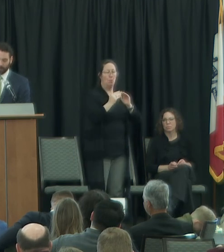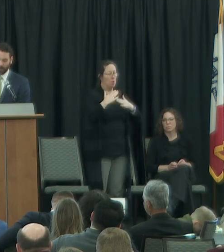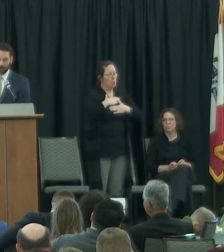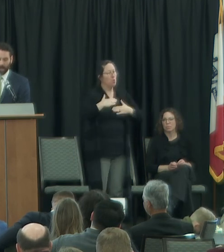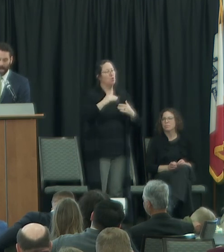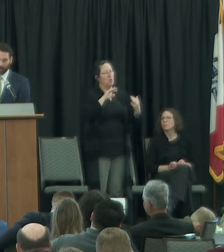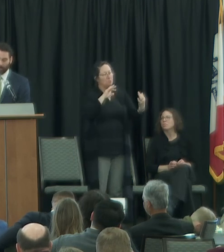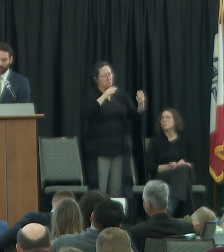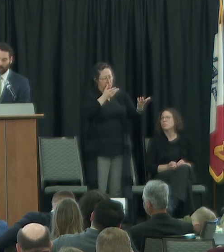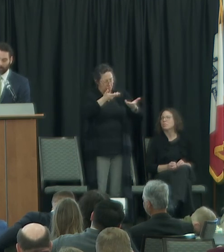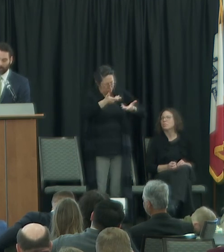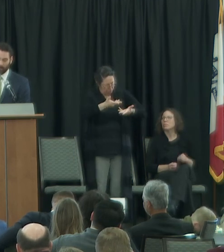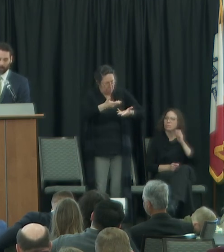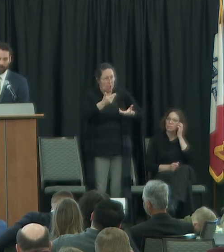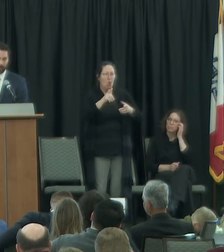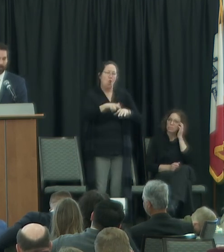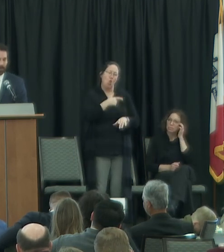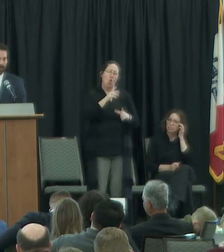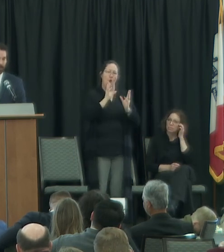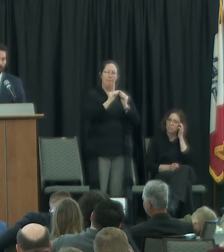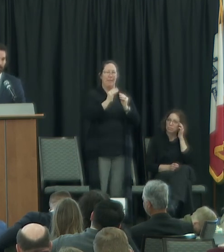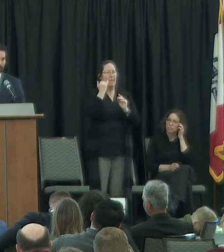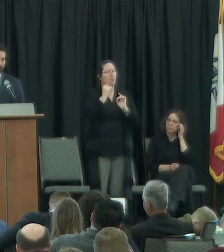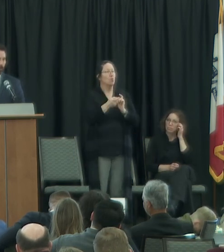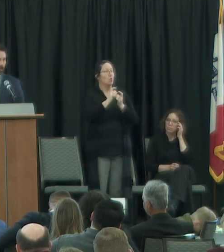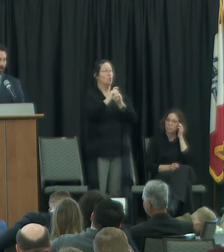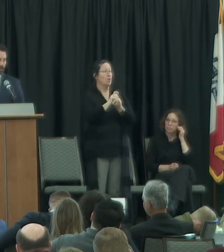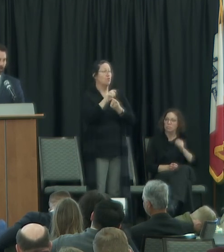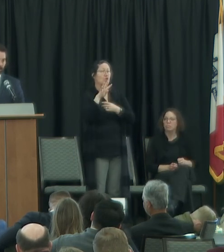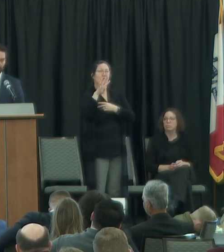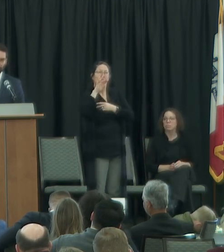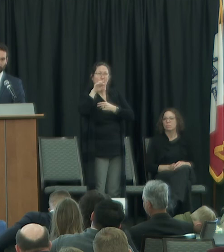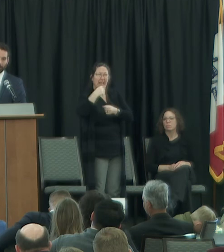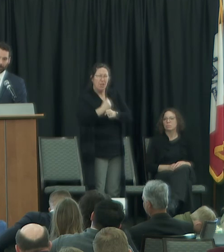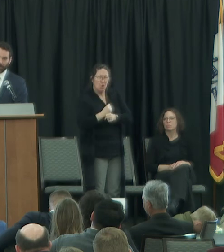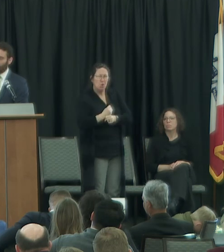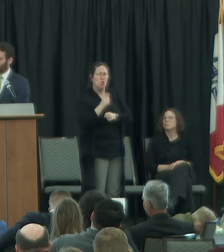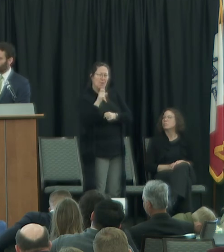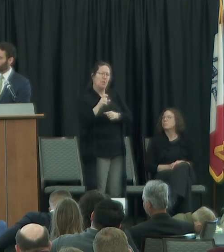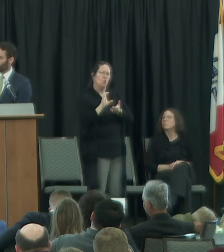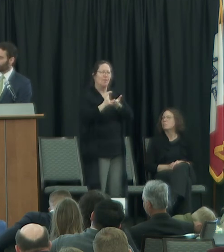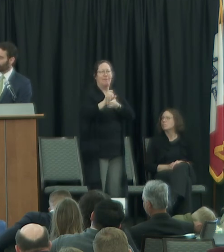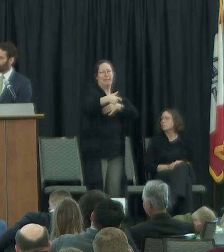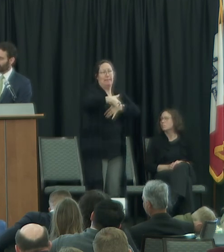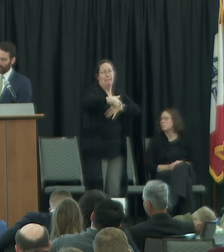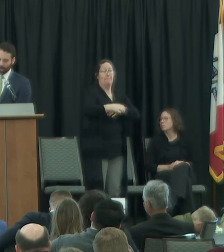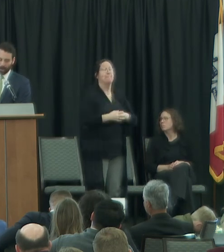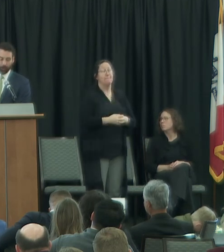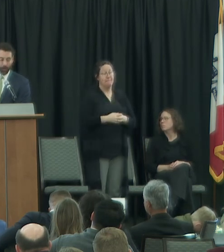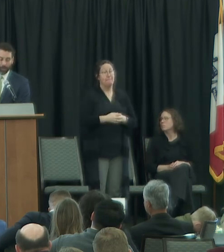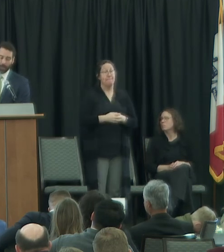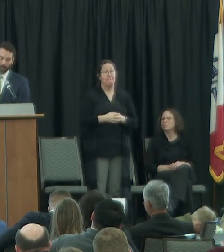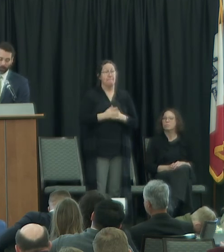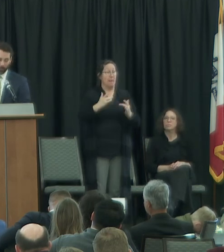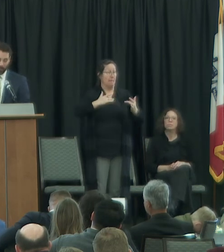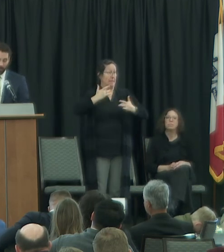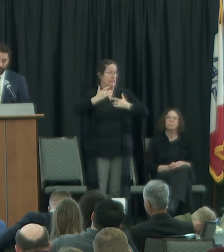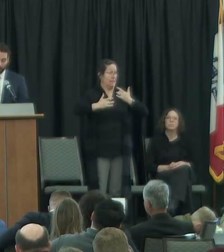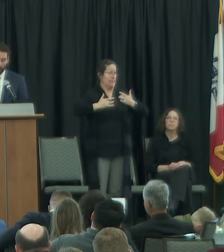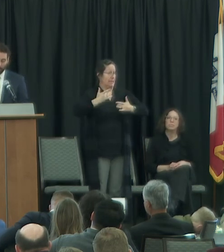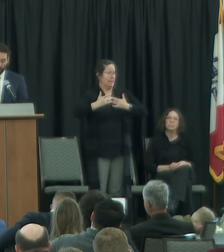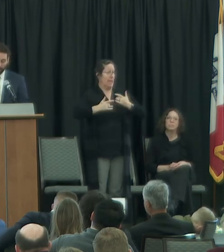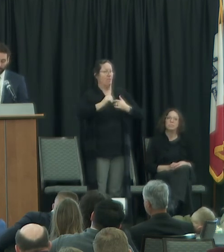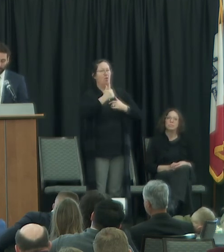appreciated having these long meetings, because if you're going to change something for 40 years, you really should put the time in. So I'm very excited for these